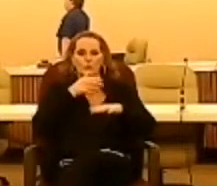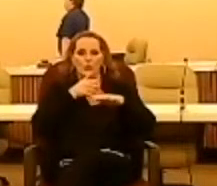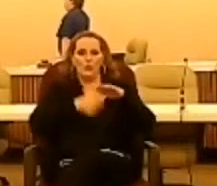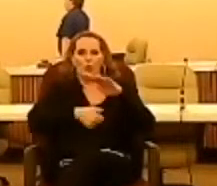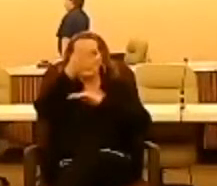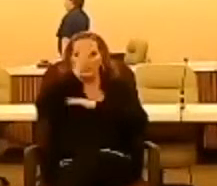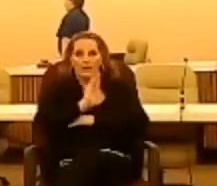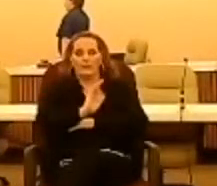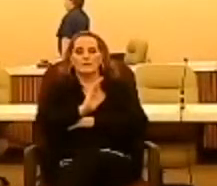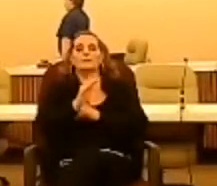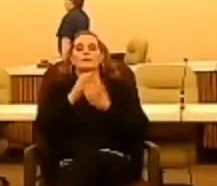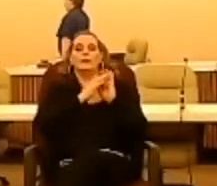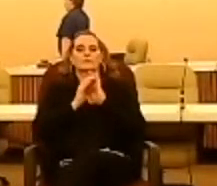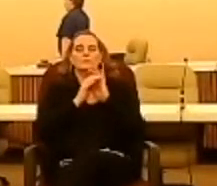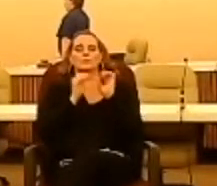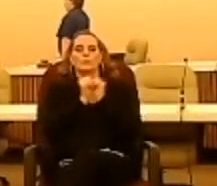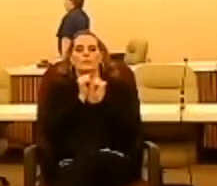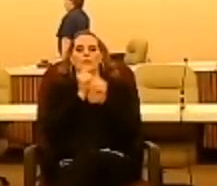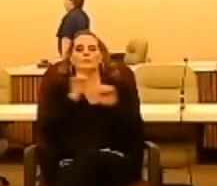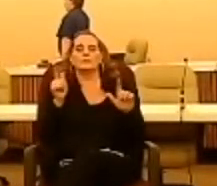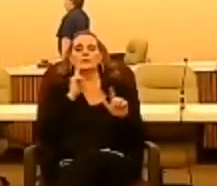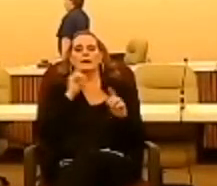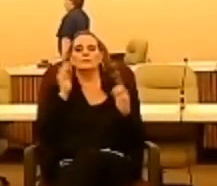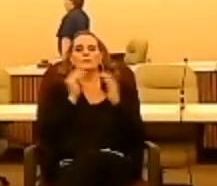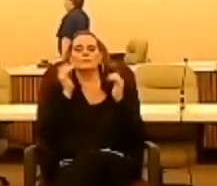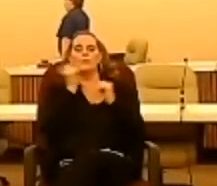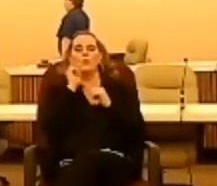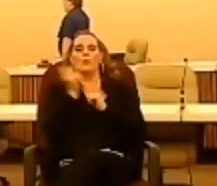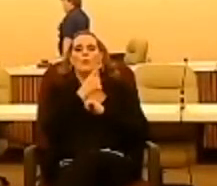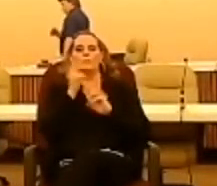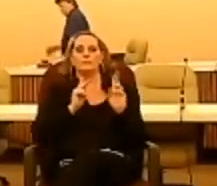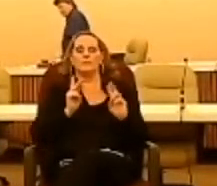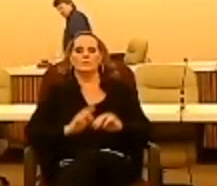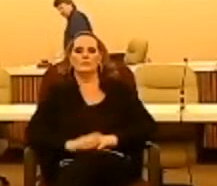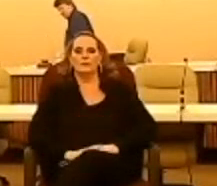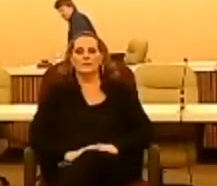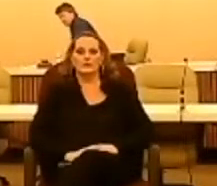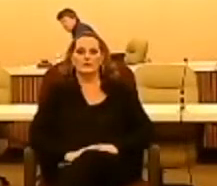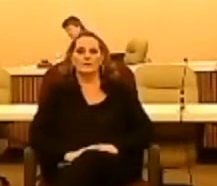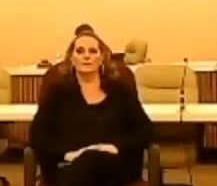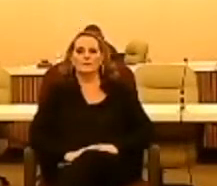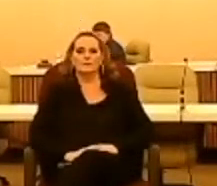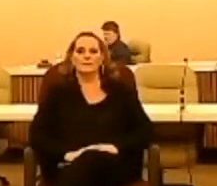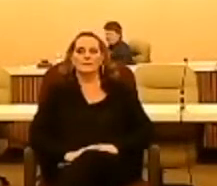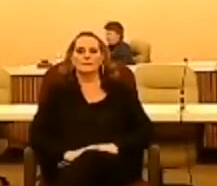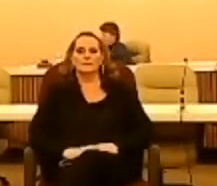under God, indivisible, with liberty and justice for all.